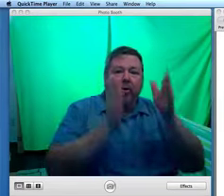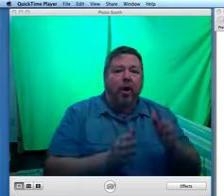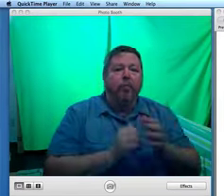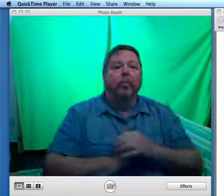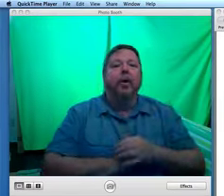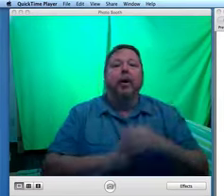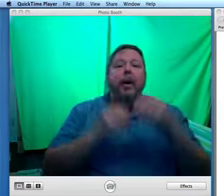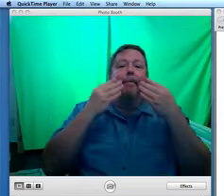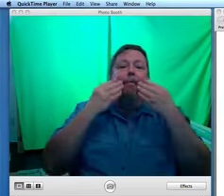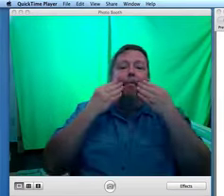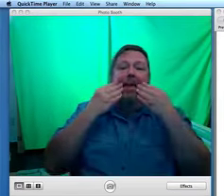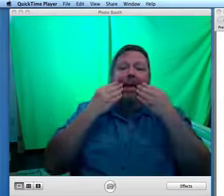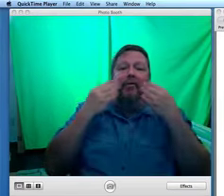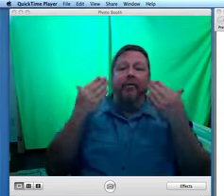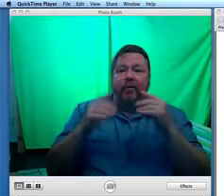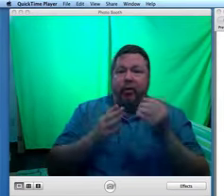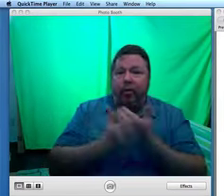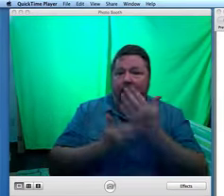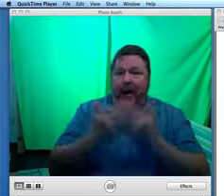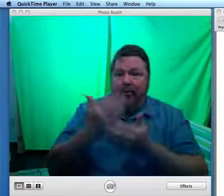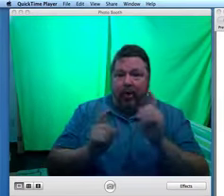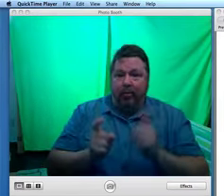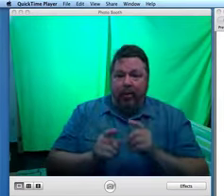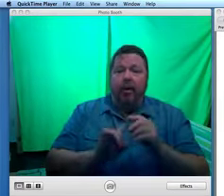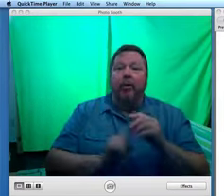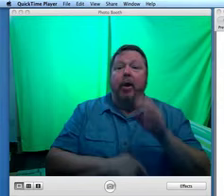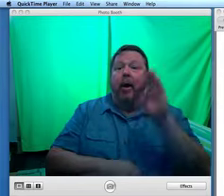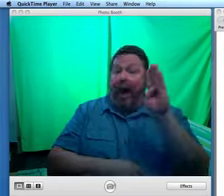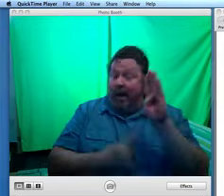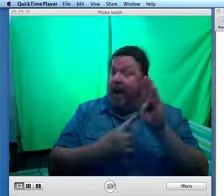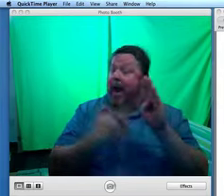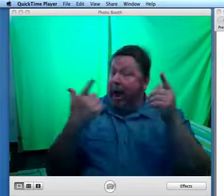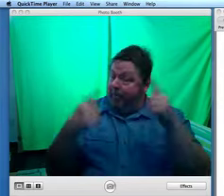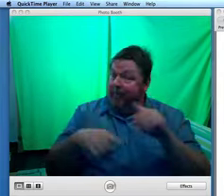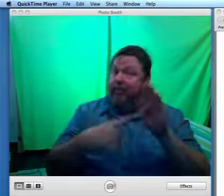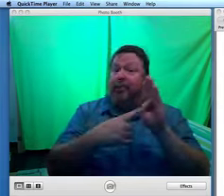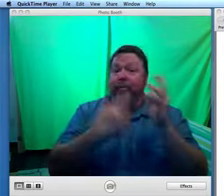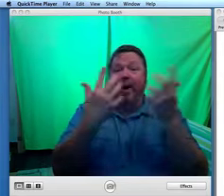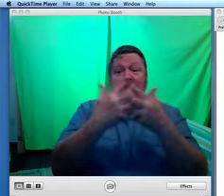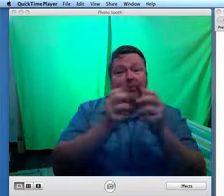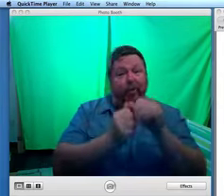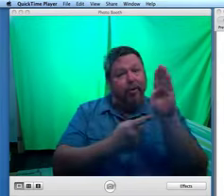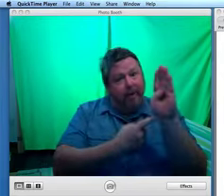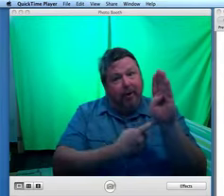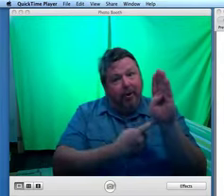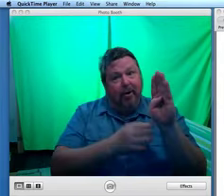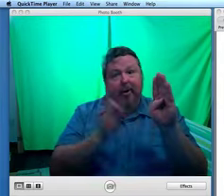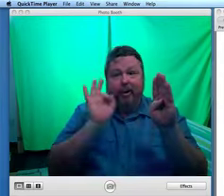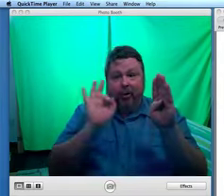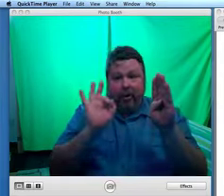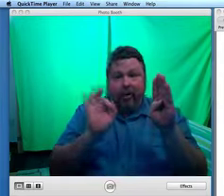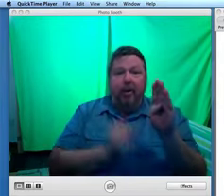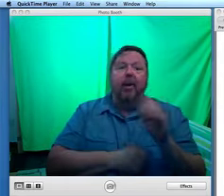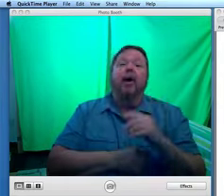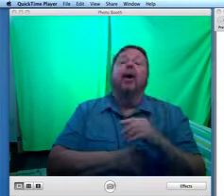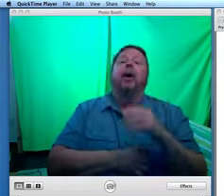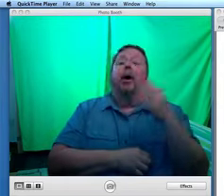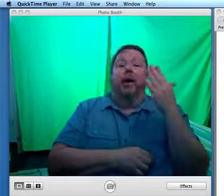Third column. Beef. This is our new handshake. Okay. It happens to match with the B. Good.